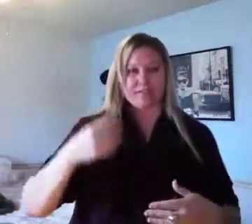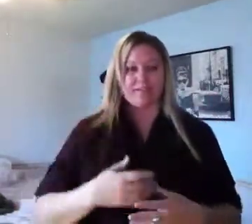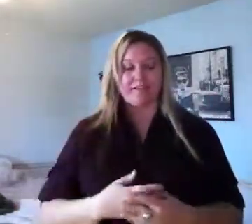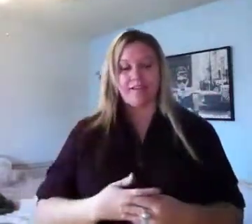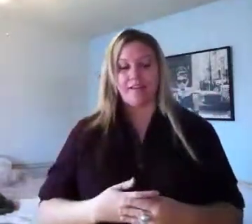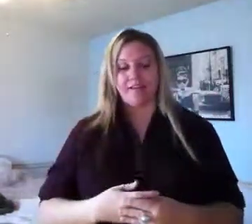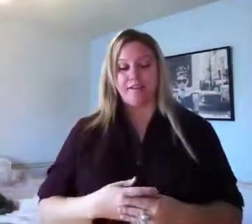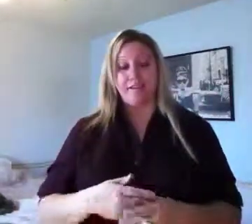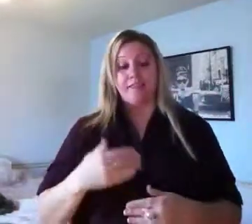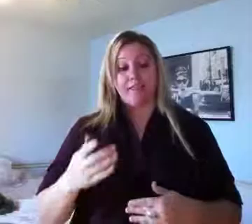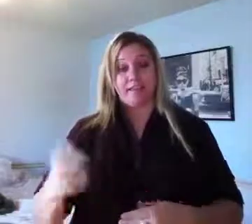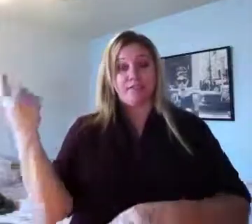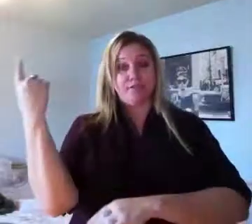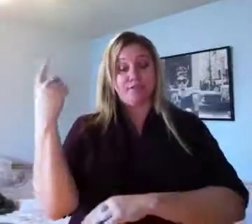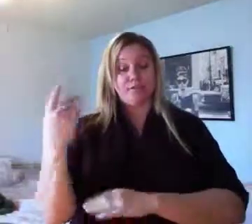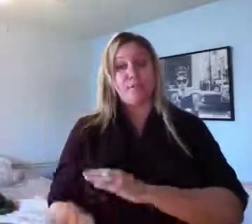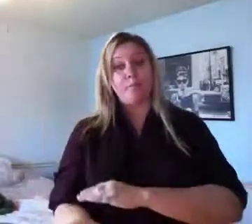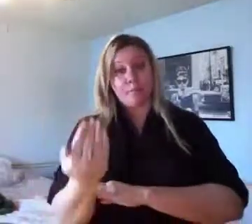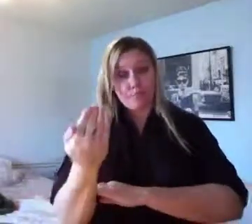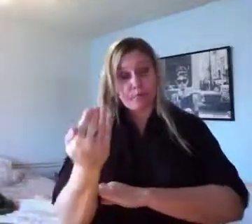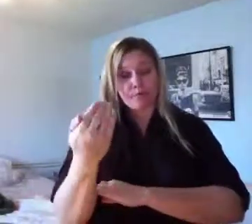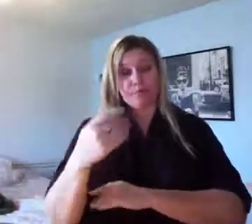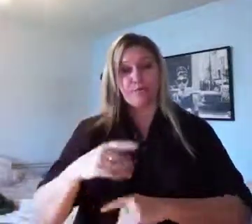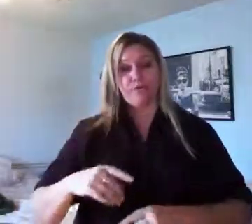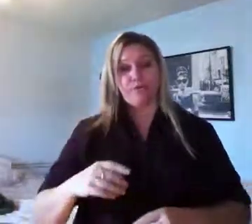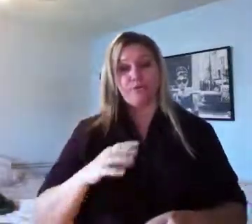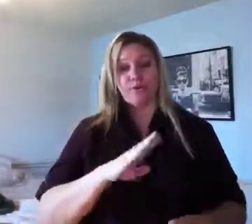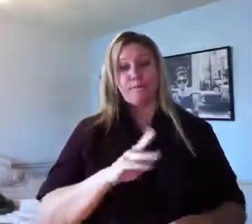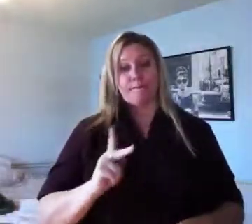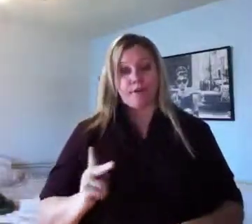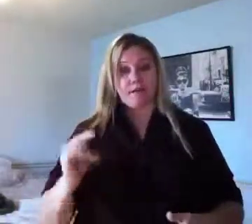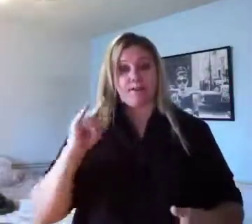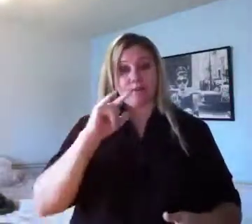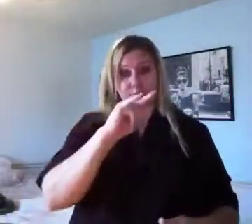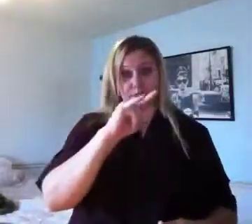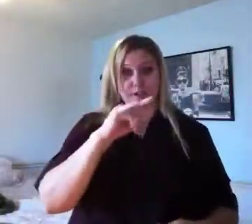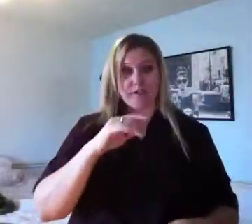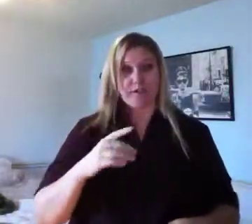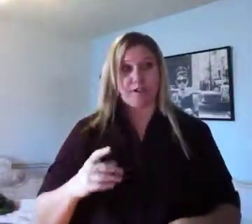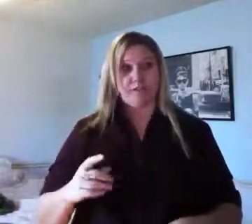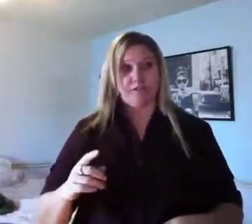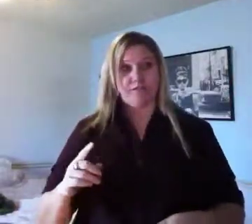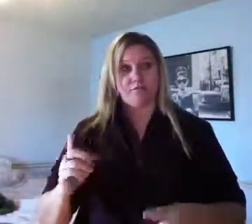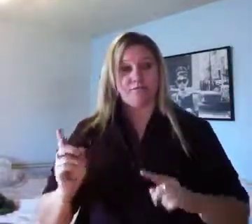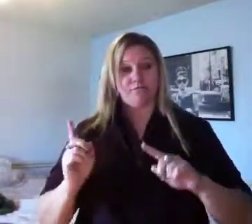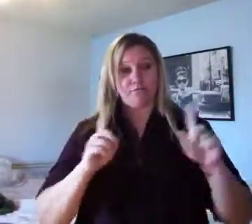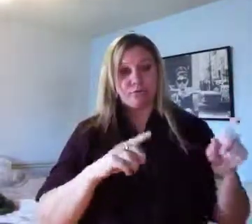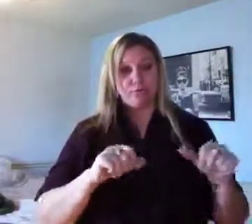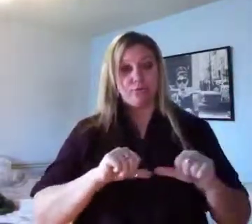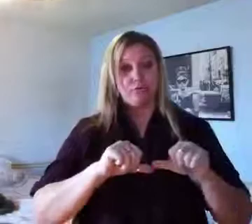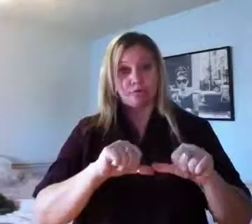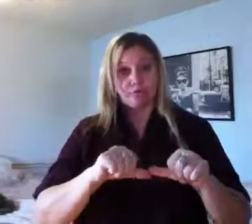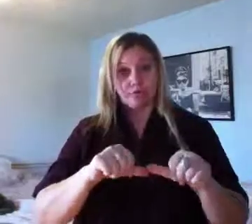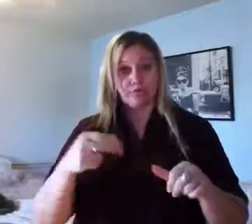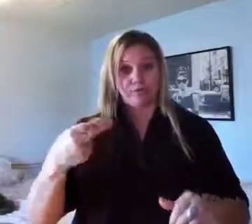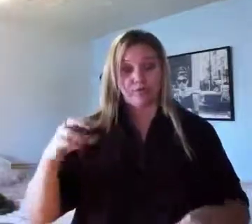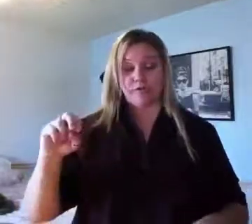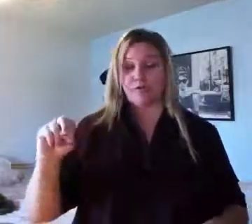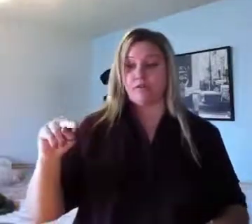get back on a plane and head for Hong Kong as originally scheduled, and they put us back on the same plane. It was very perplexing,